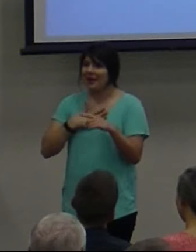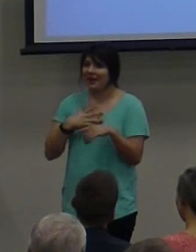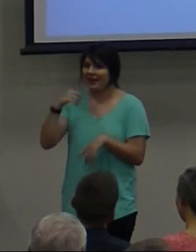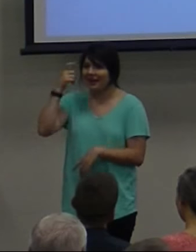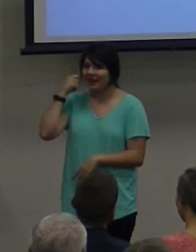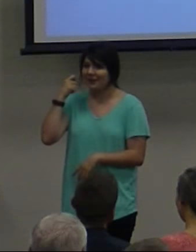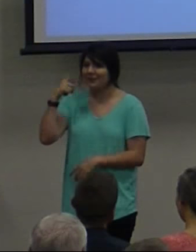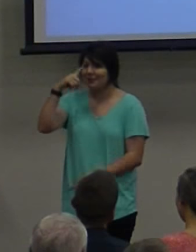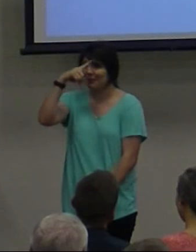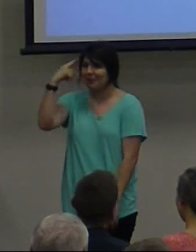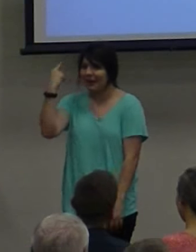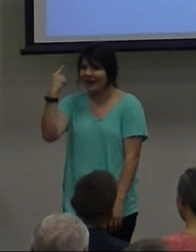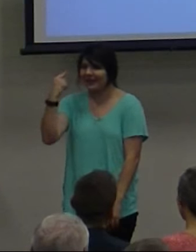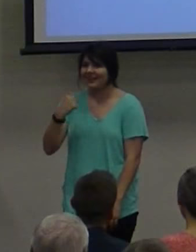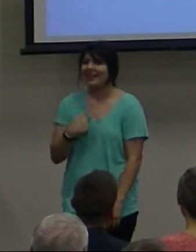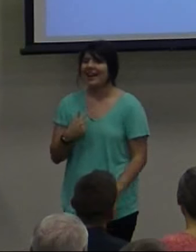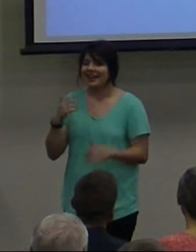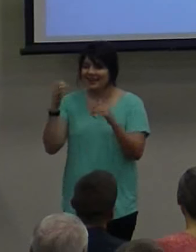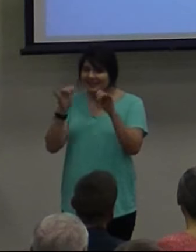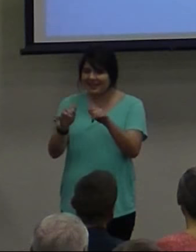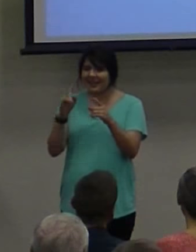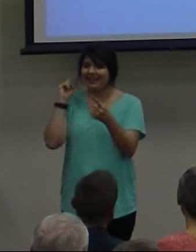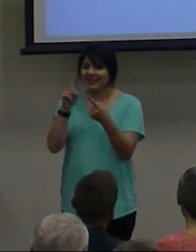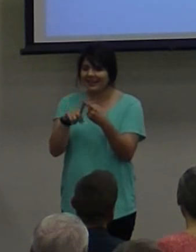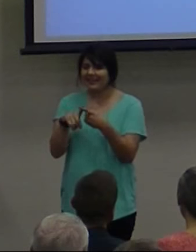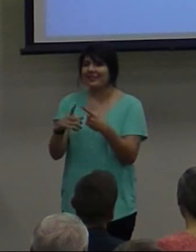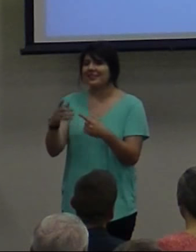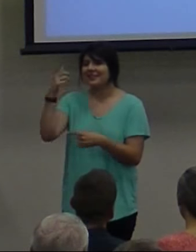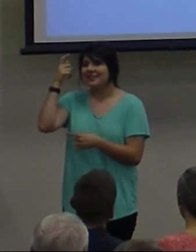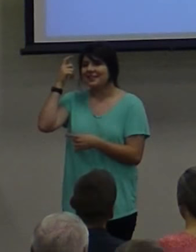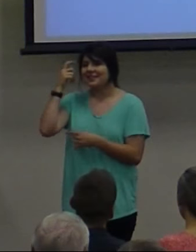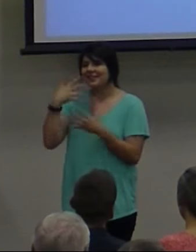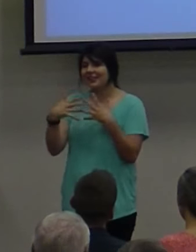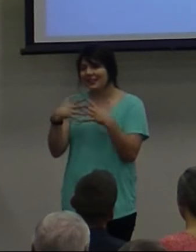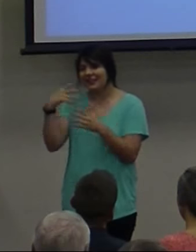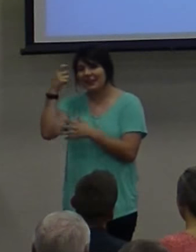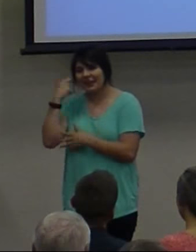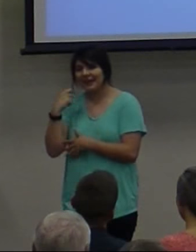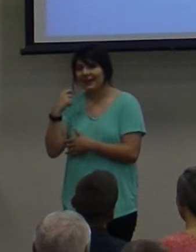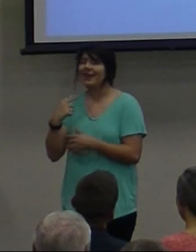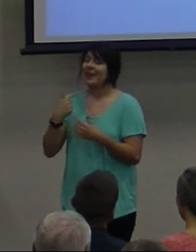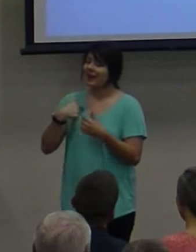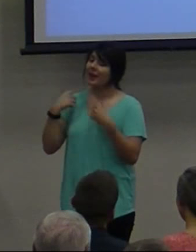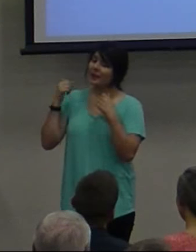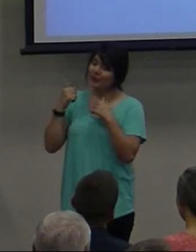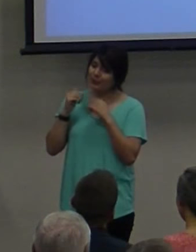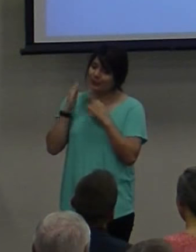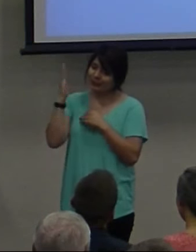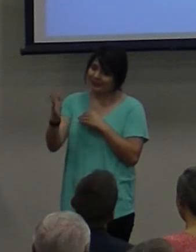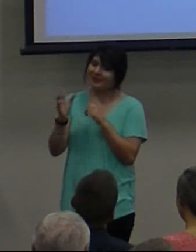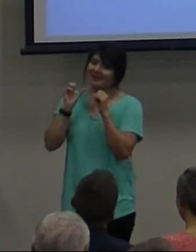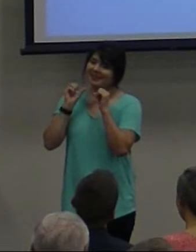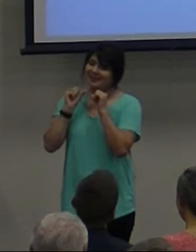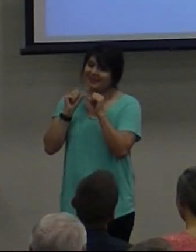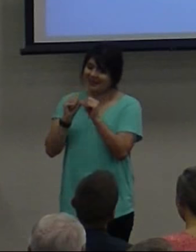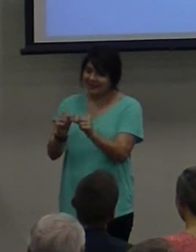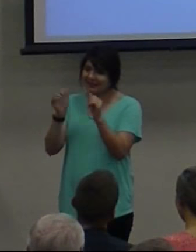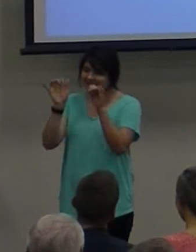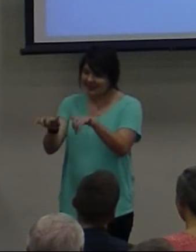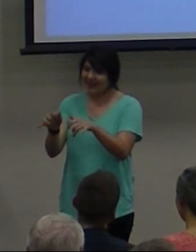stayed until it's grey, and I've stayed until it's white. And we plan to keep on staying